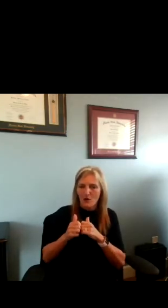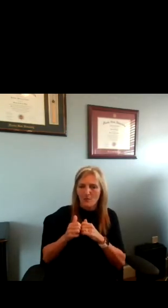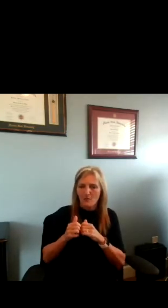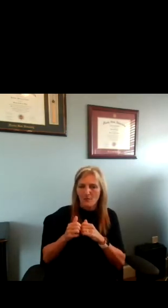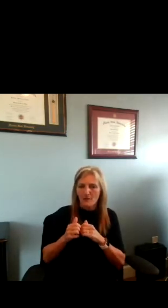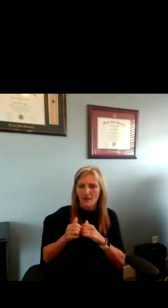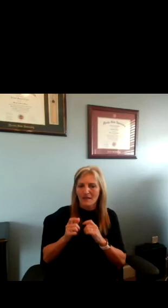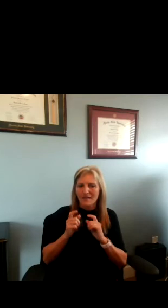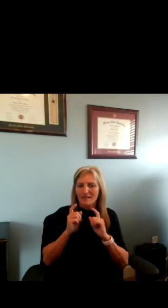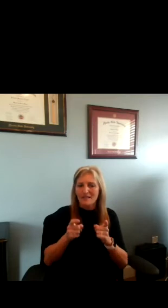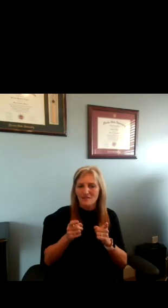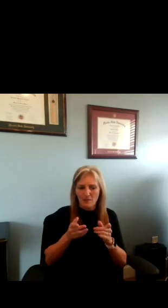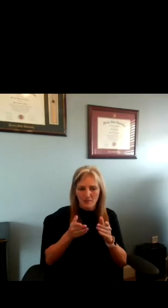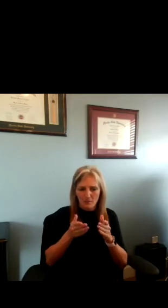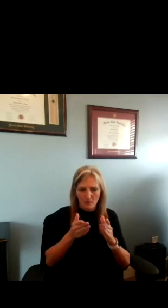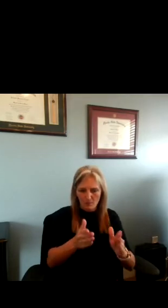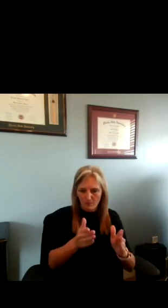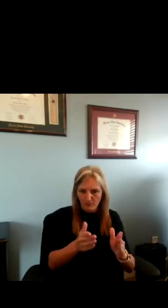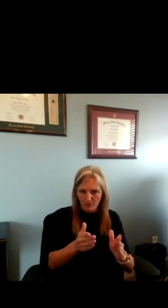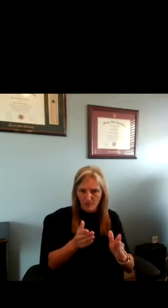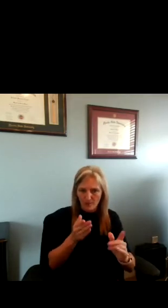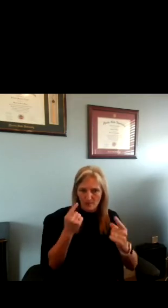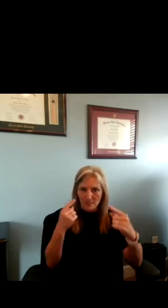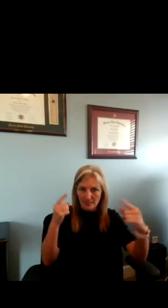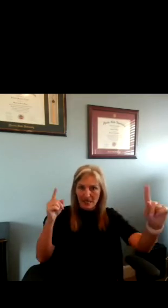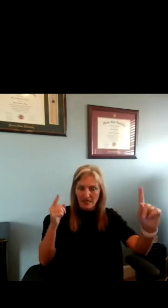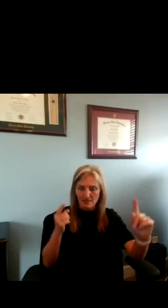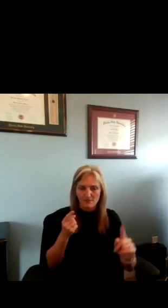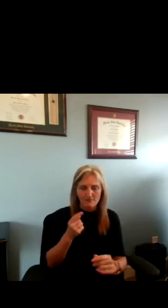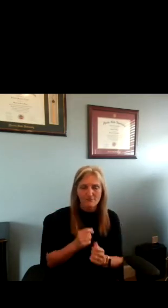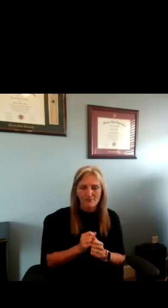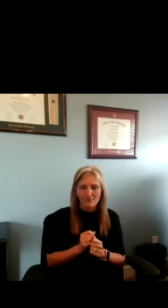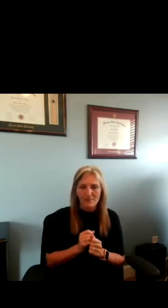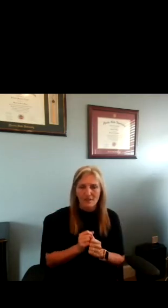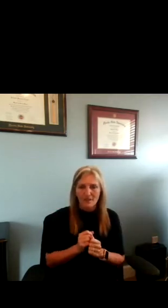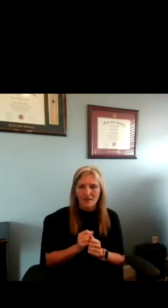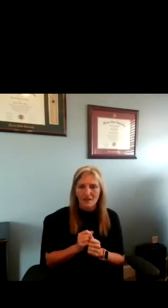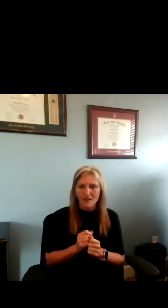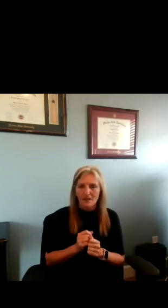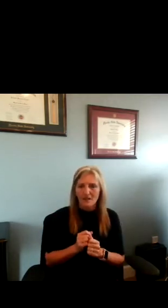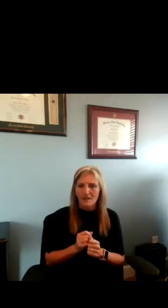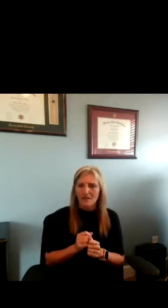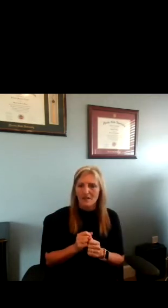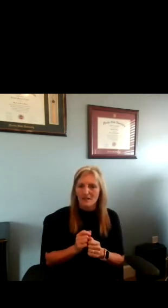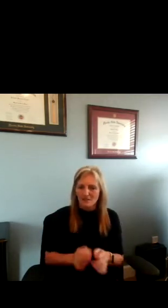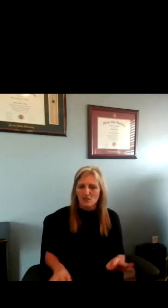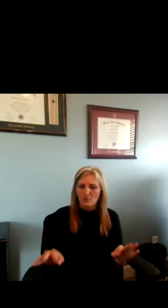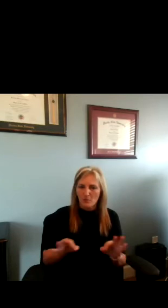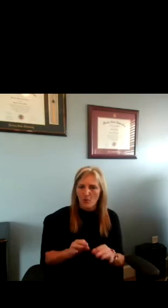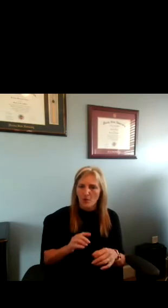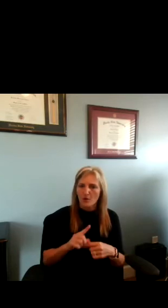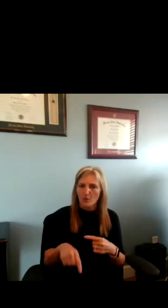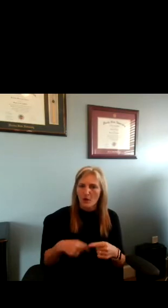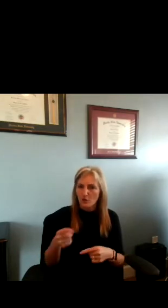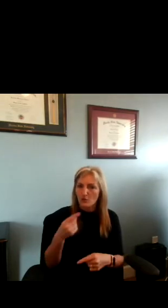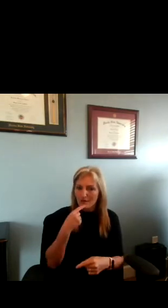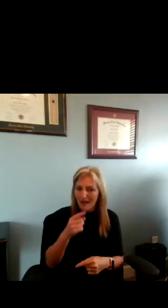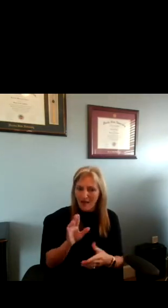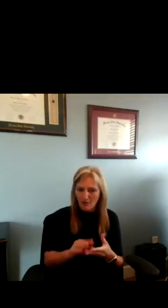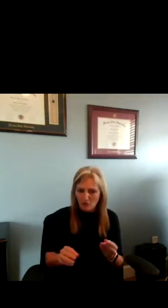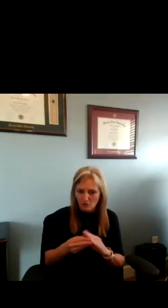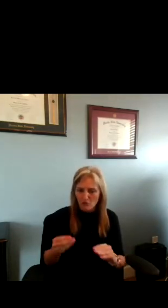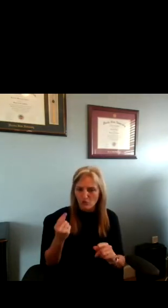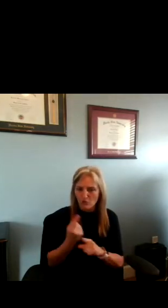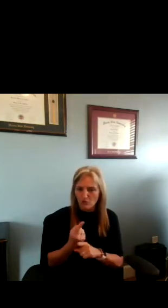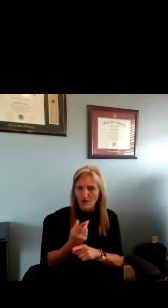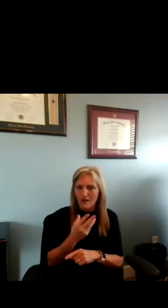to success. It really does trickle down when we get the messaging right, when we tell the correct stories, and